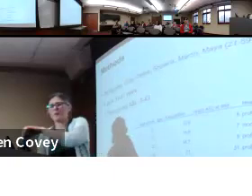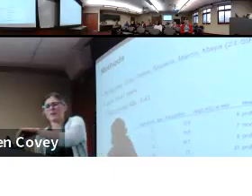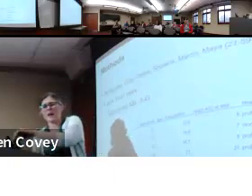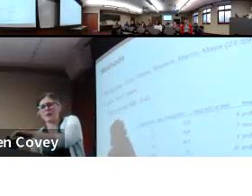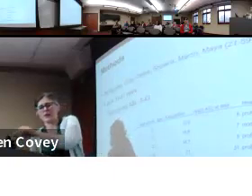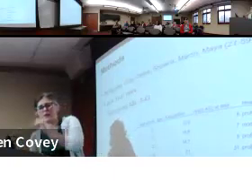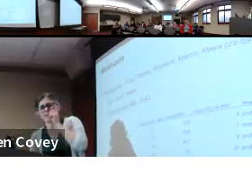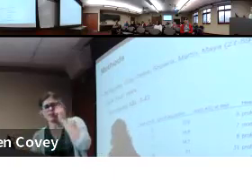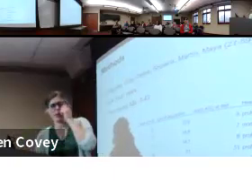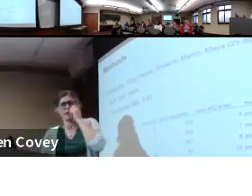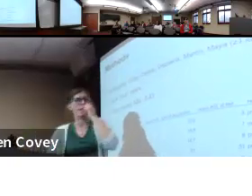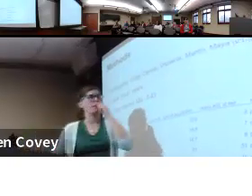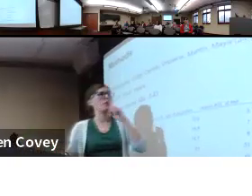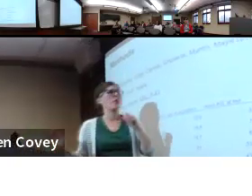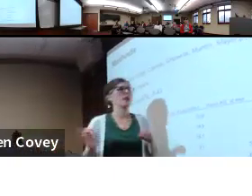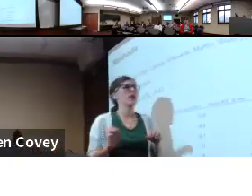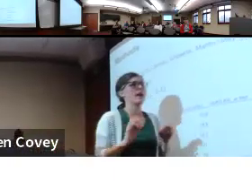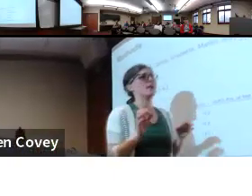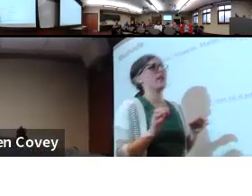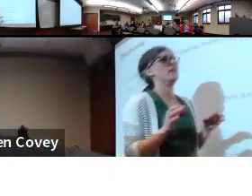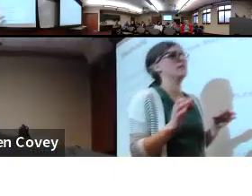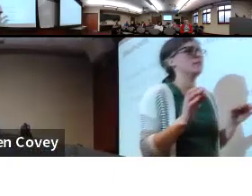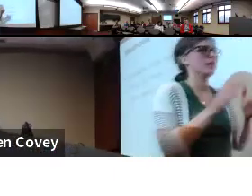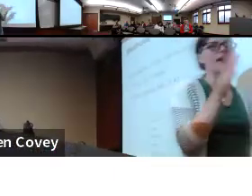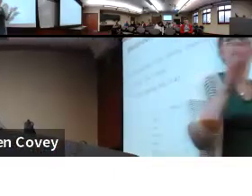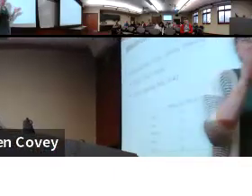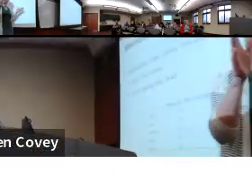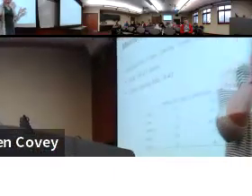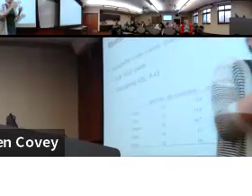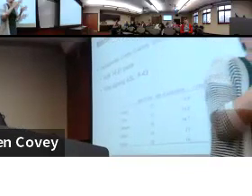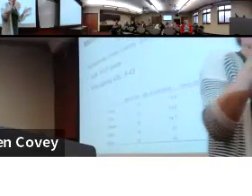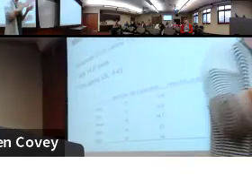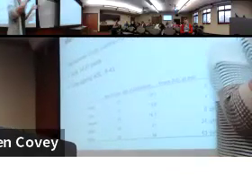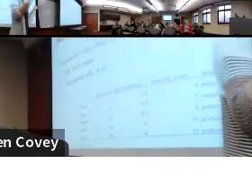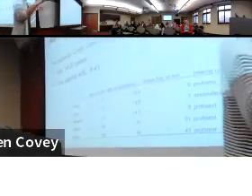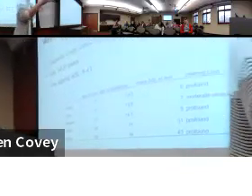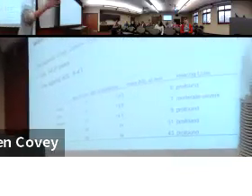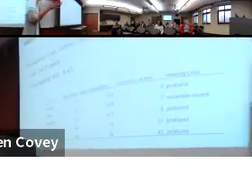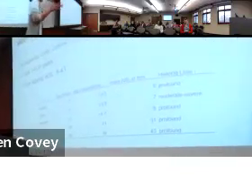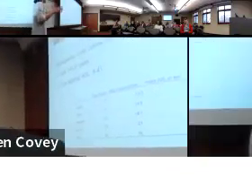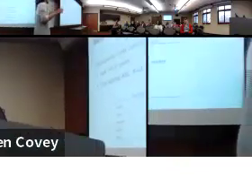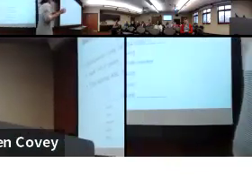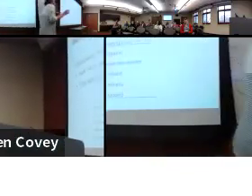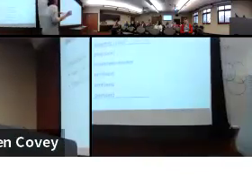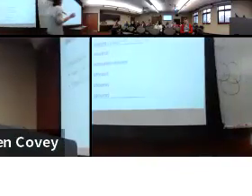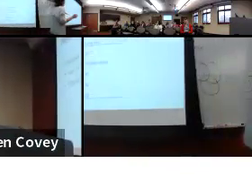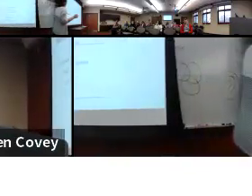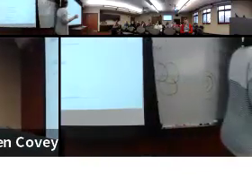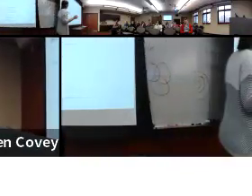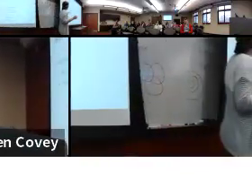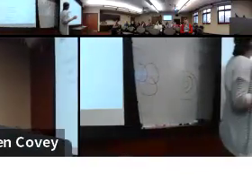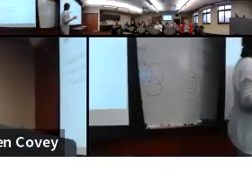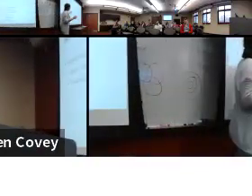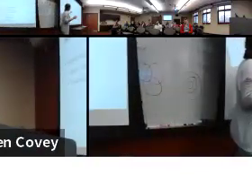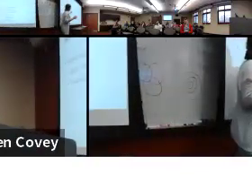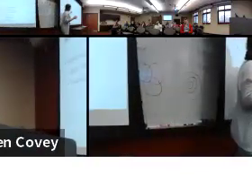So by the time we tested them, they've been learning ASL, signing ASL for different ranges of time. So